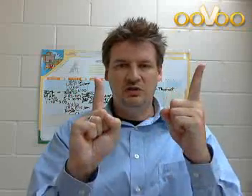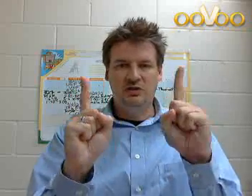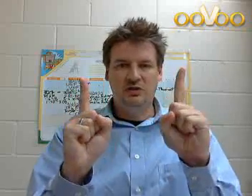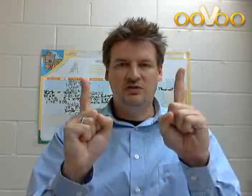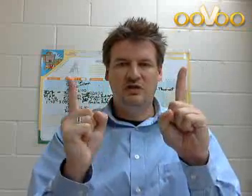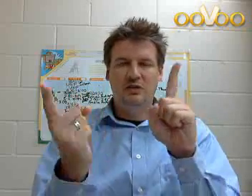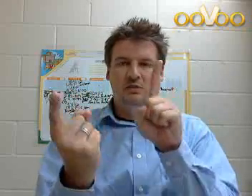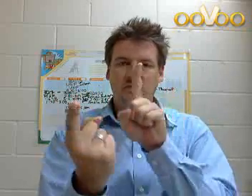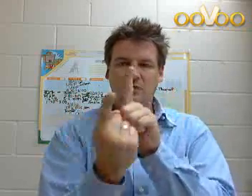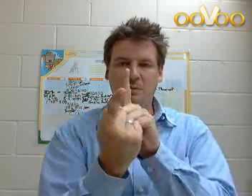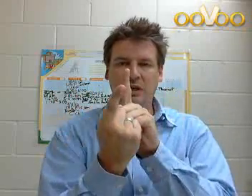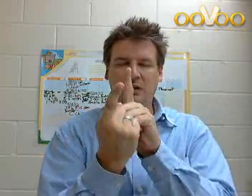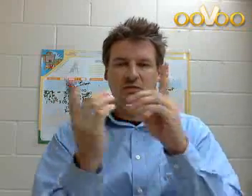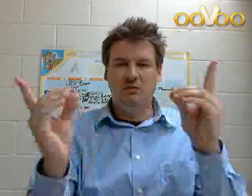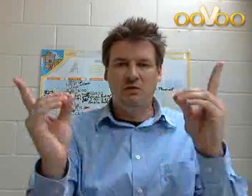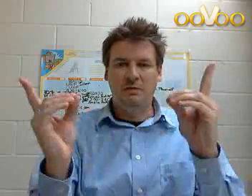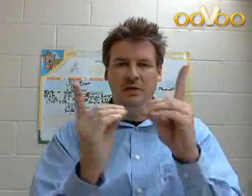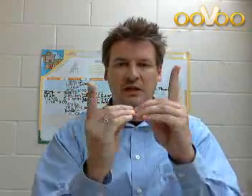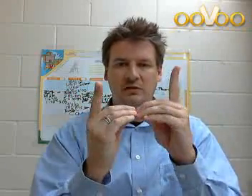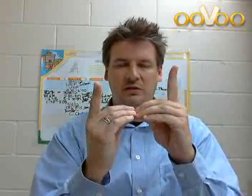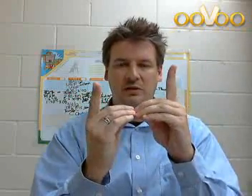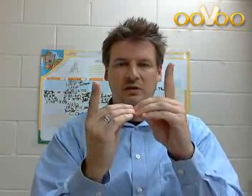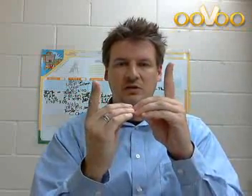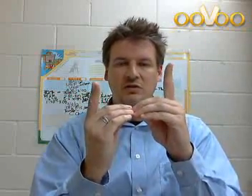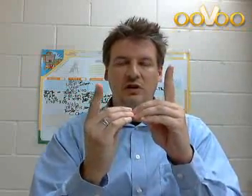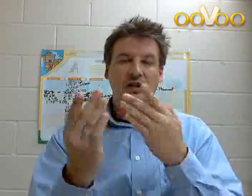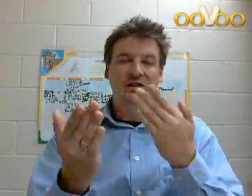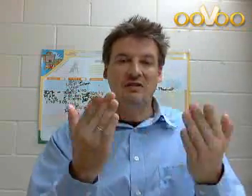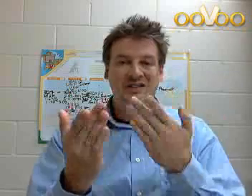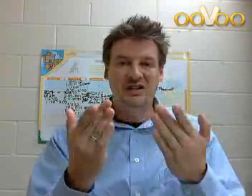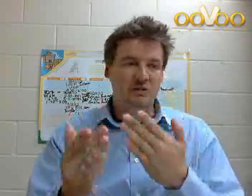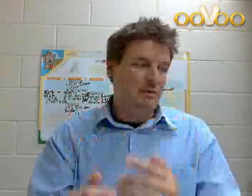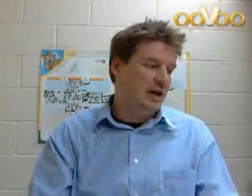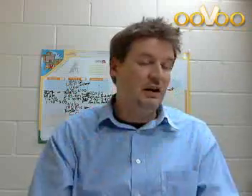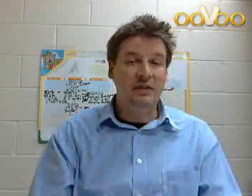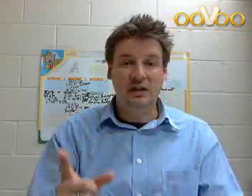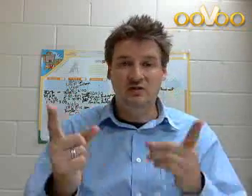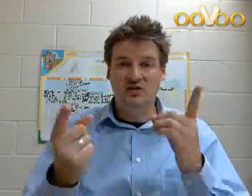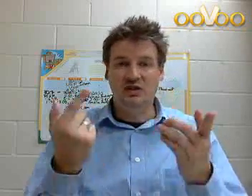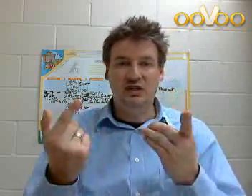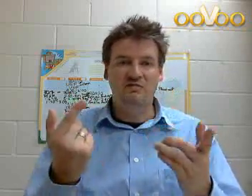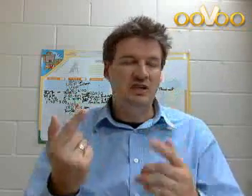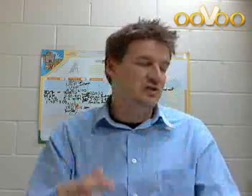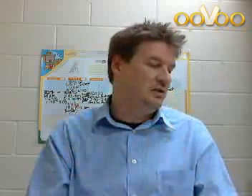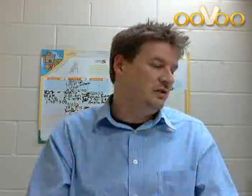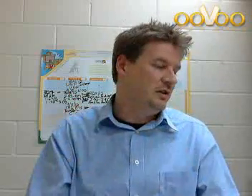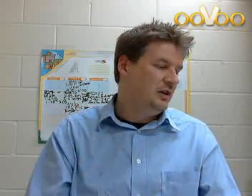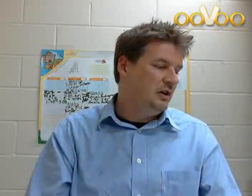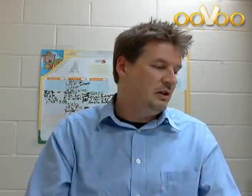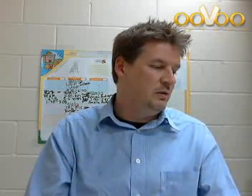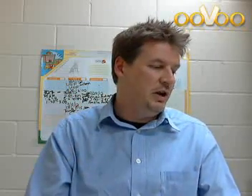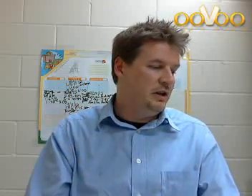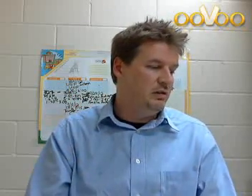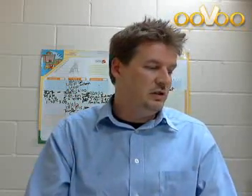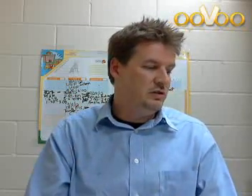just a single, so meet or meet. So it doesn't matter. I think it's just a convention, the way that you want